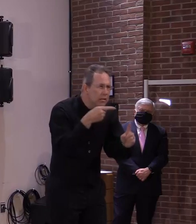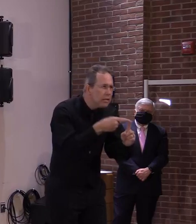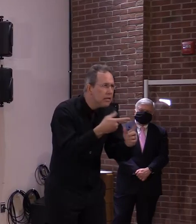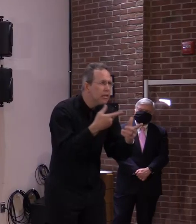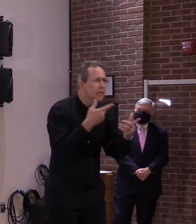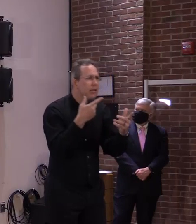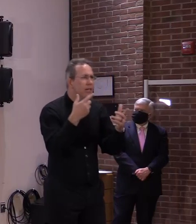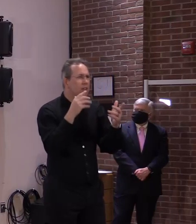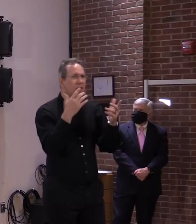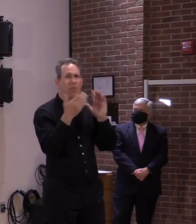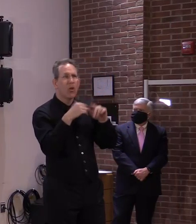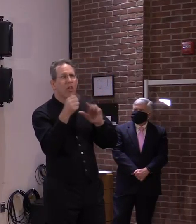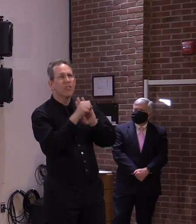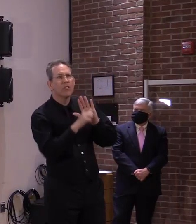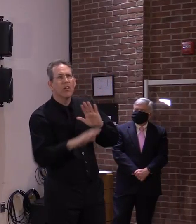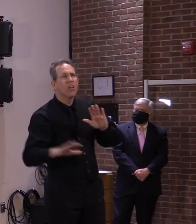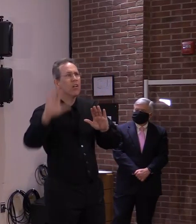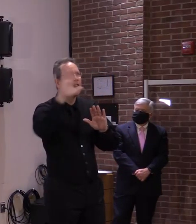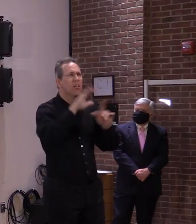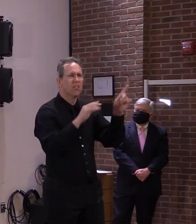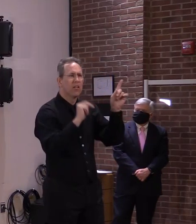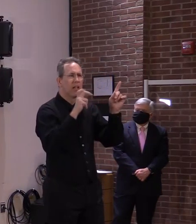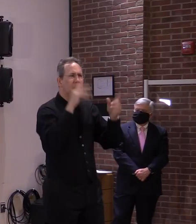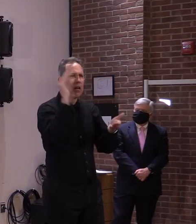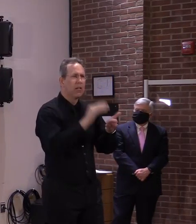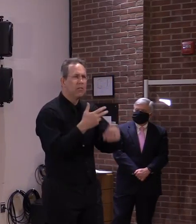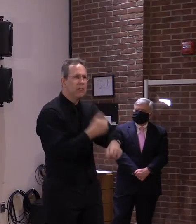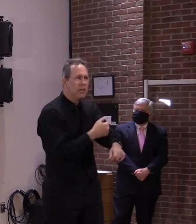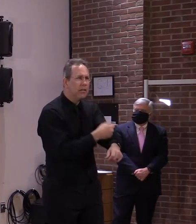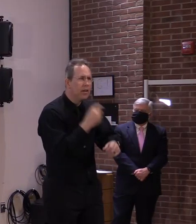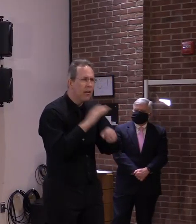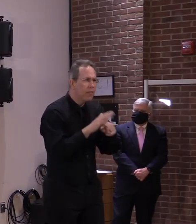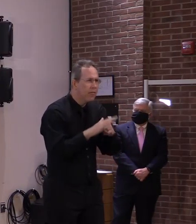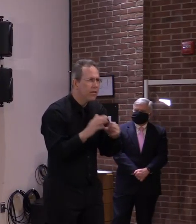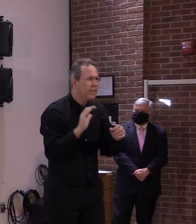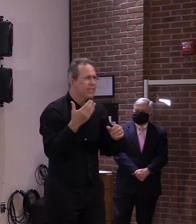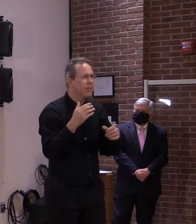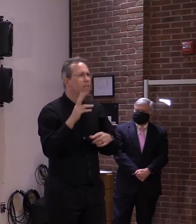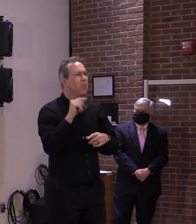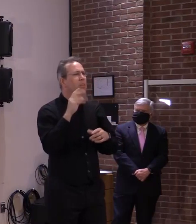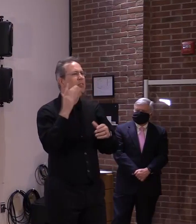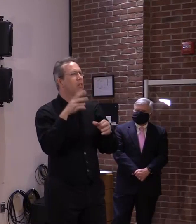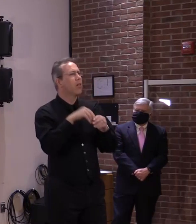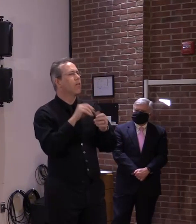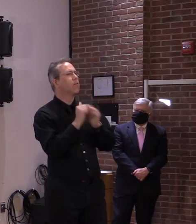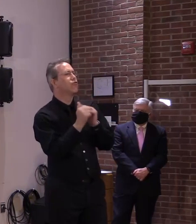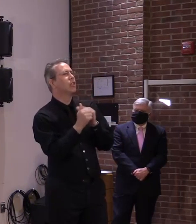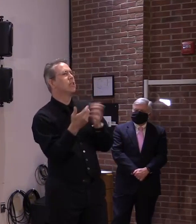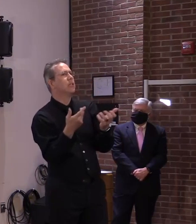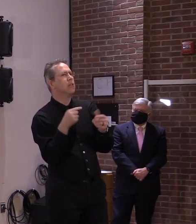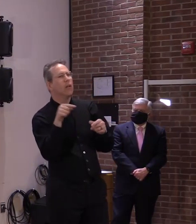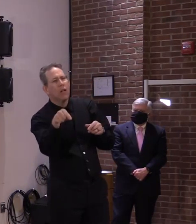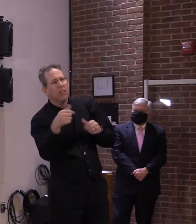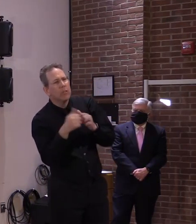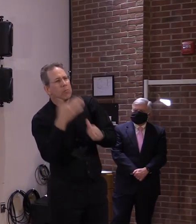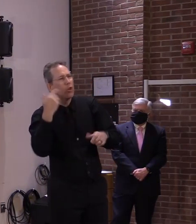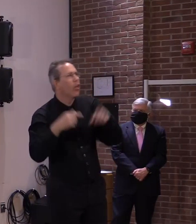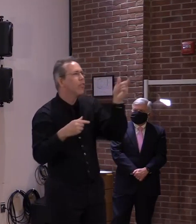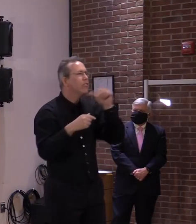you've described Vermont as being in a race between the vaccines and the virus. Would you say that the kingdom